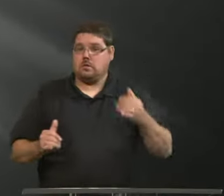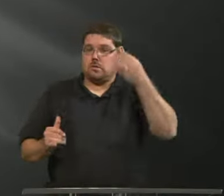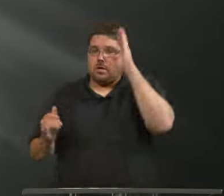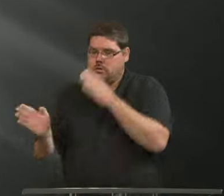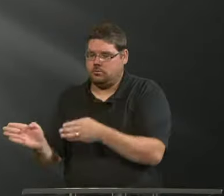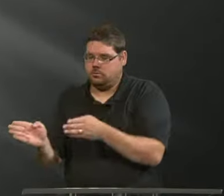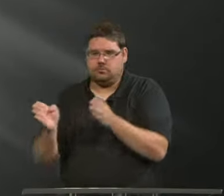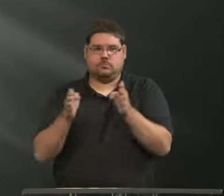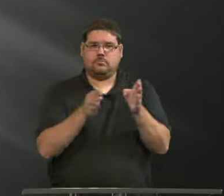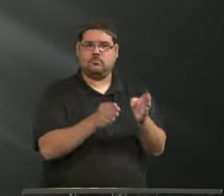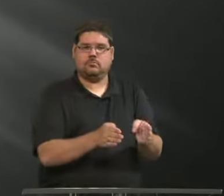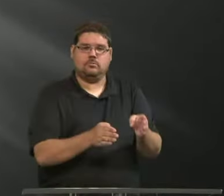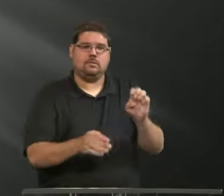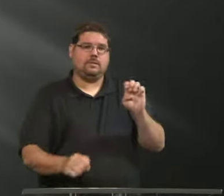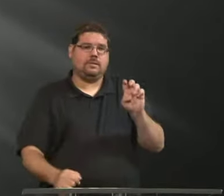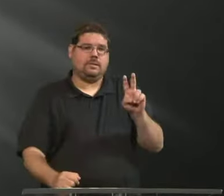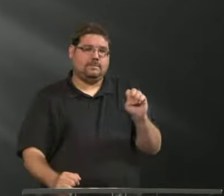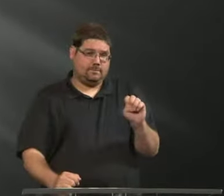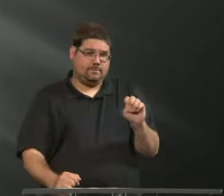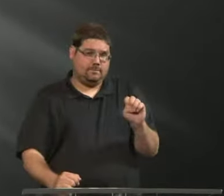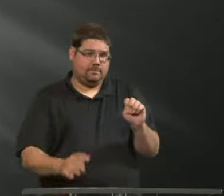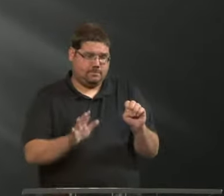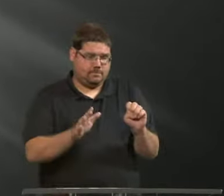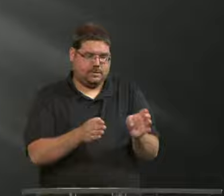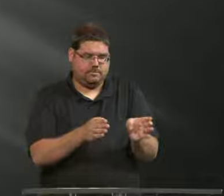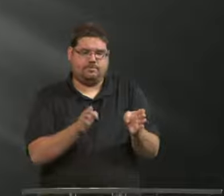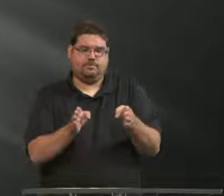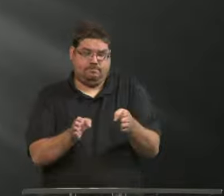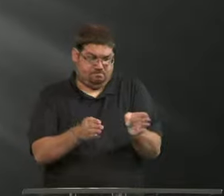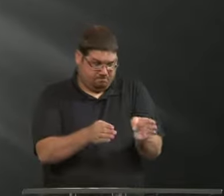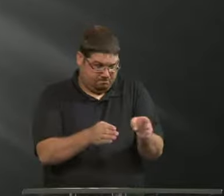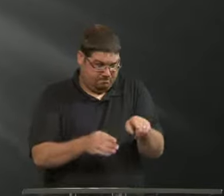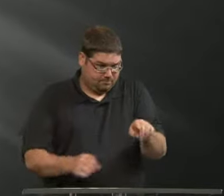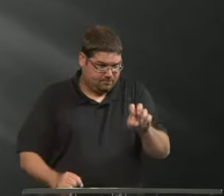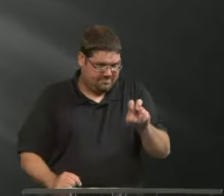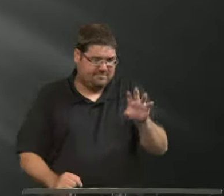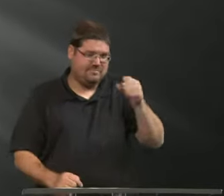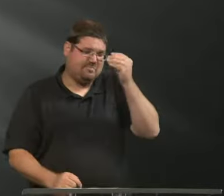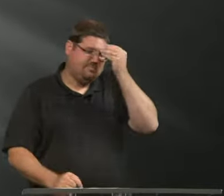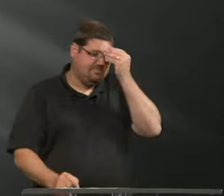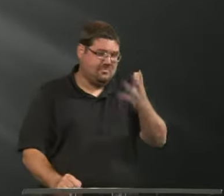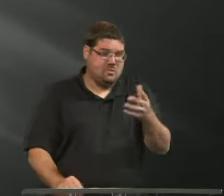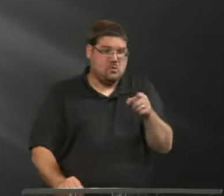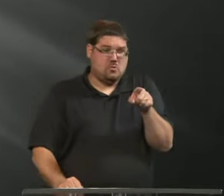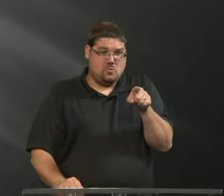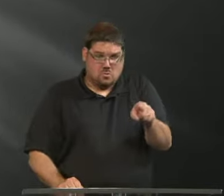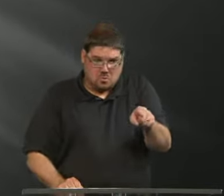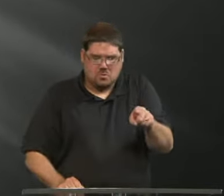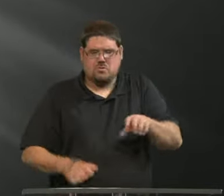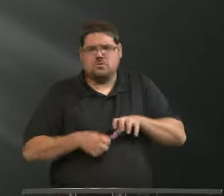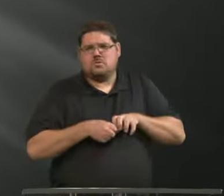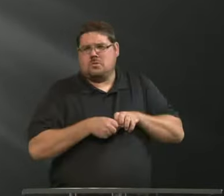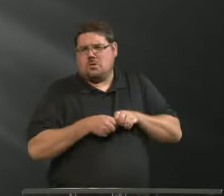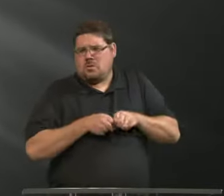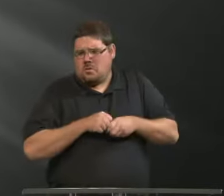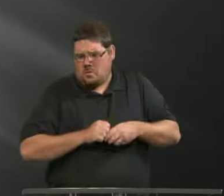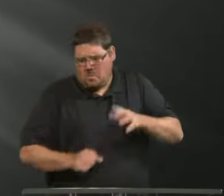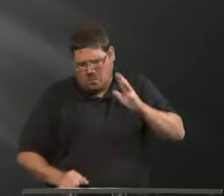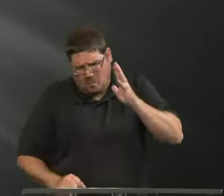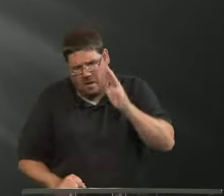Eve's seed. Now, in today's lesson, we want to zero in on Eve. As you recall,